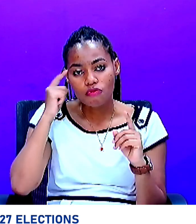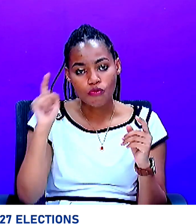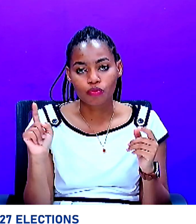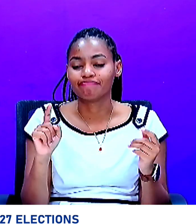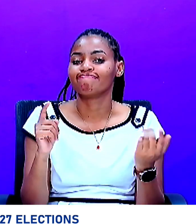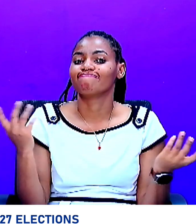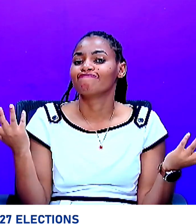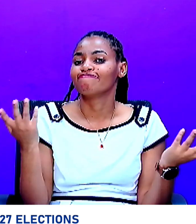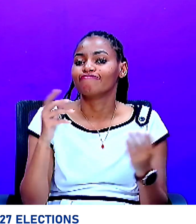possibility